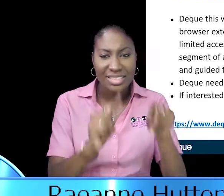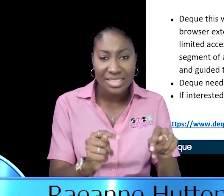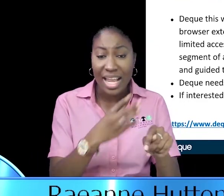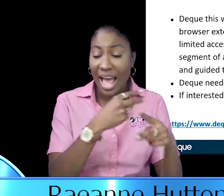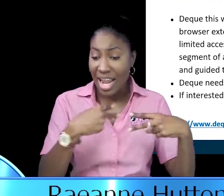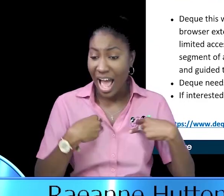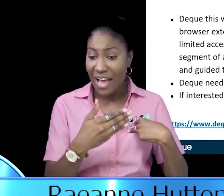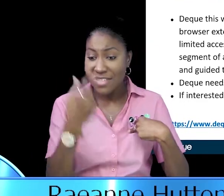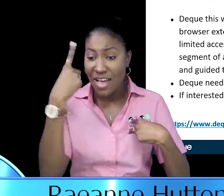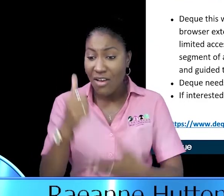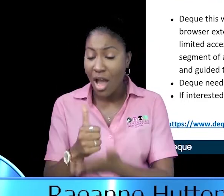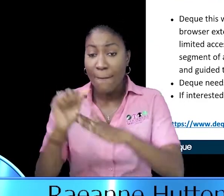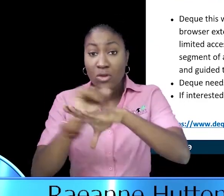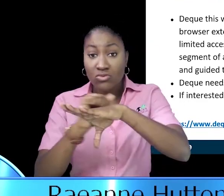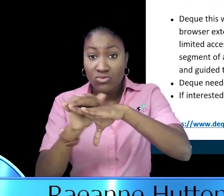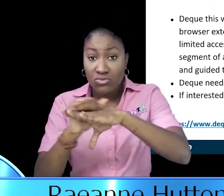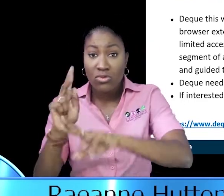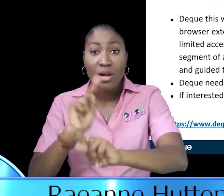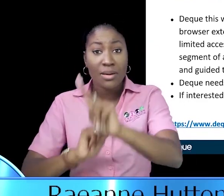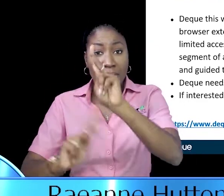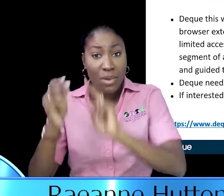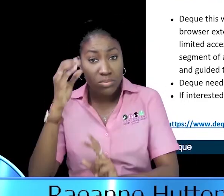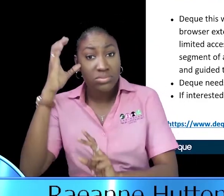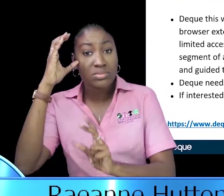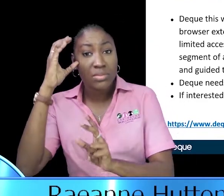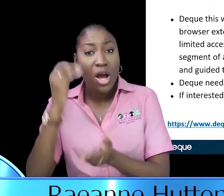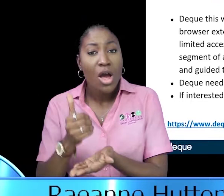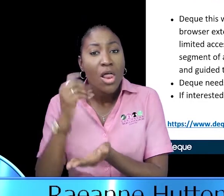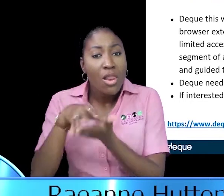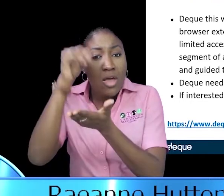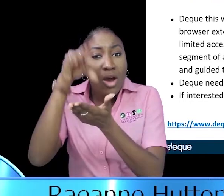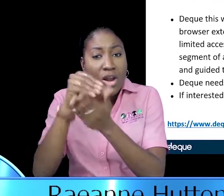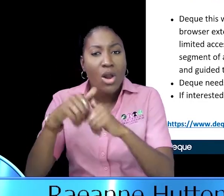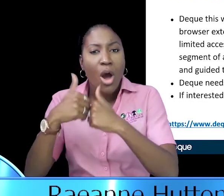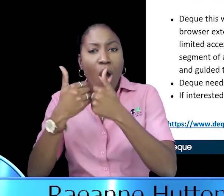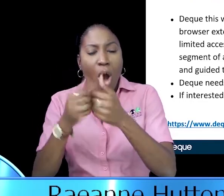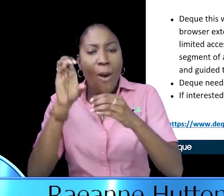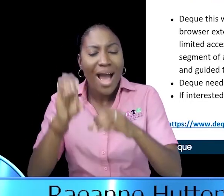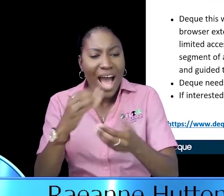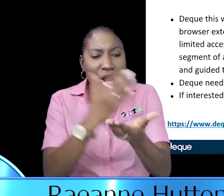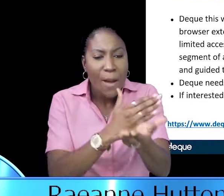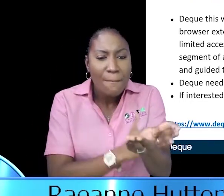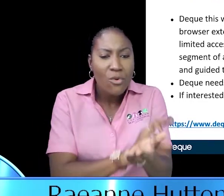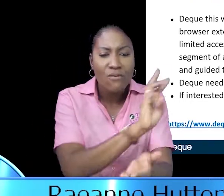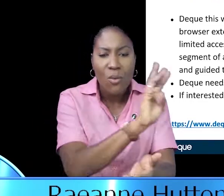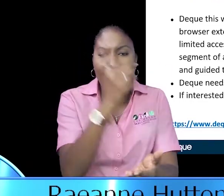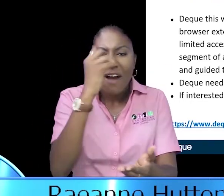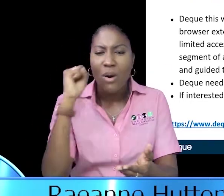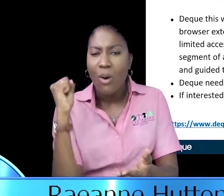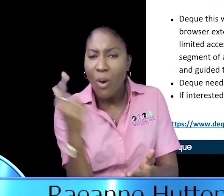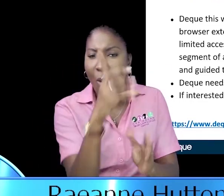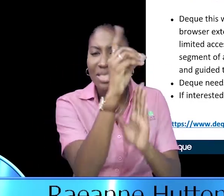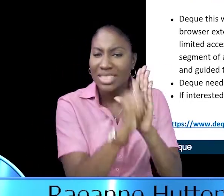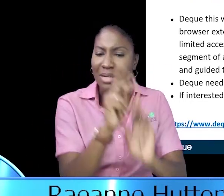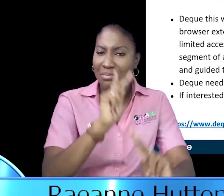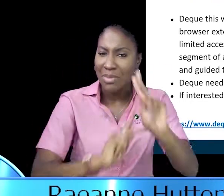process, which brings together sort of all pieces of Trusted Tester into one product. So you have some